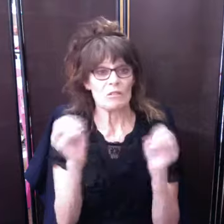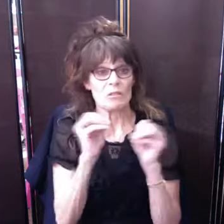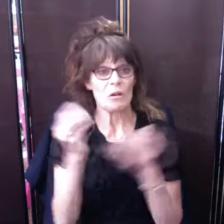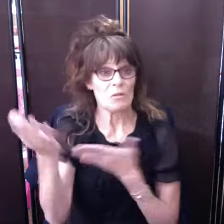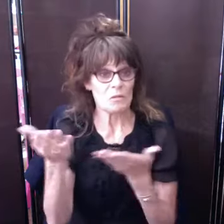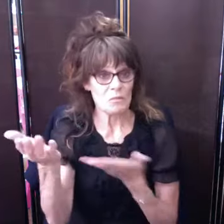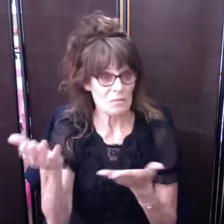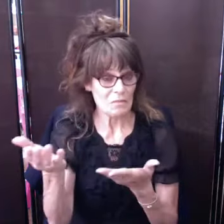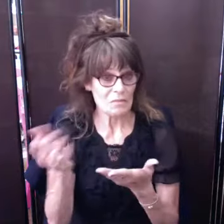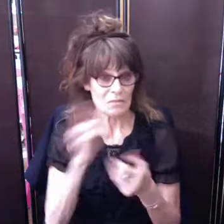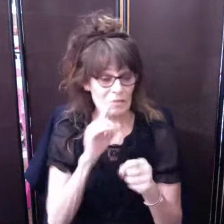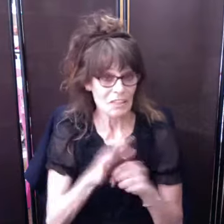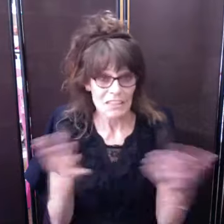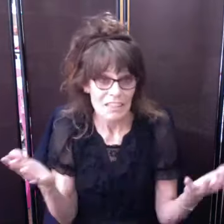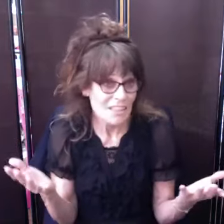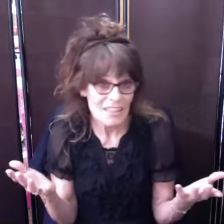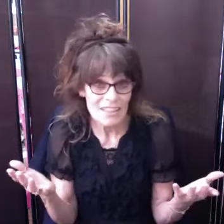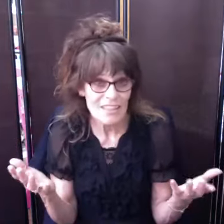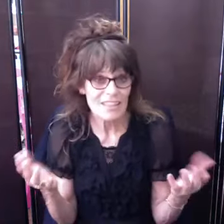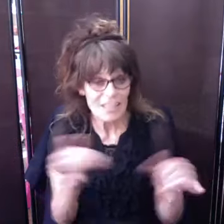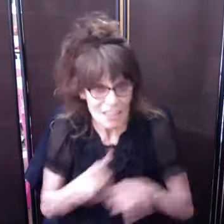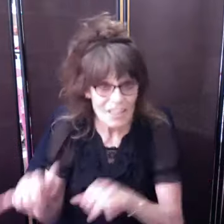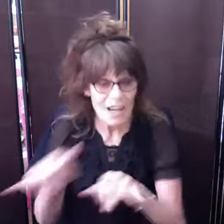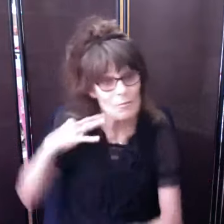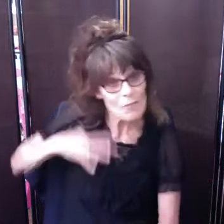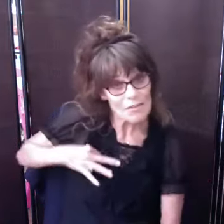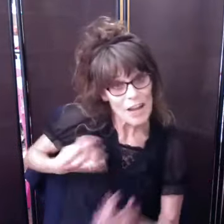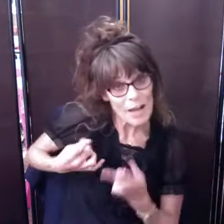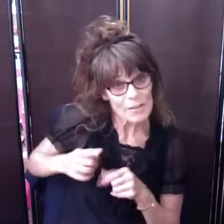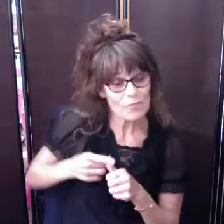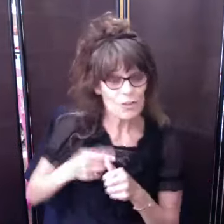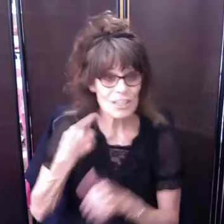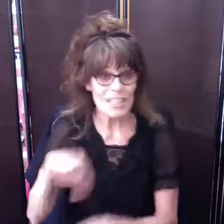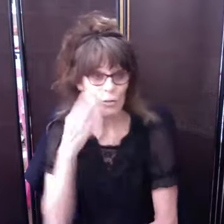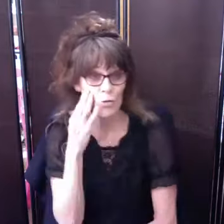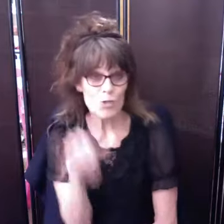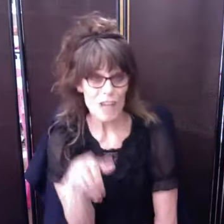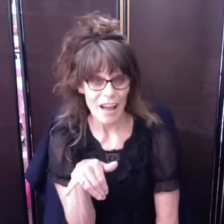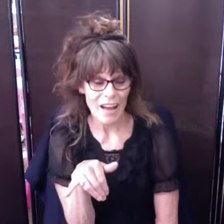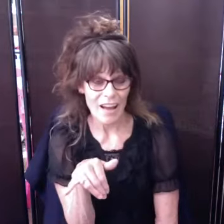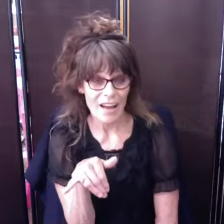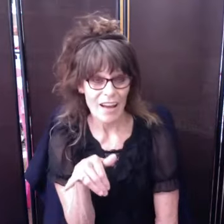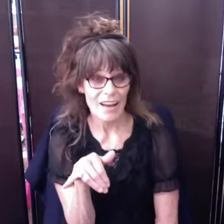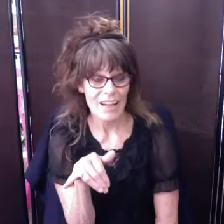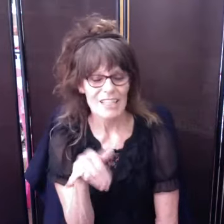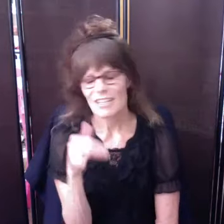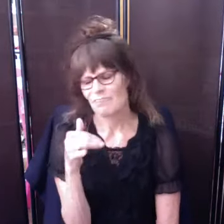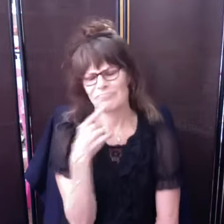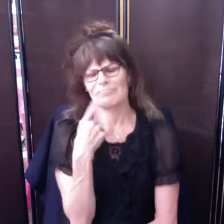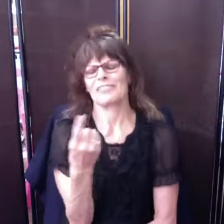know common welfare comes first. And they knew that too. But I can tell you, I'd show up Thursday, I'll put